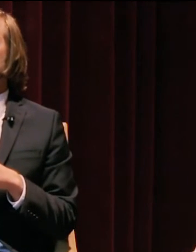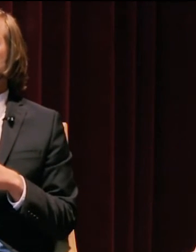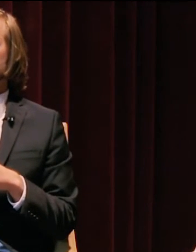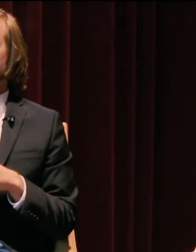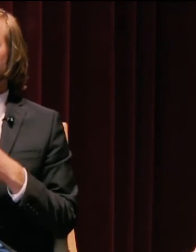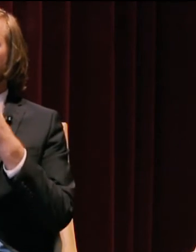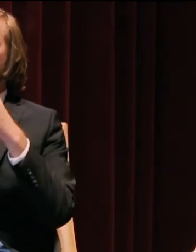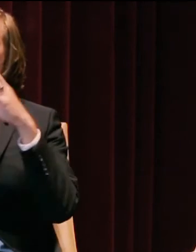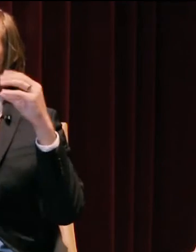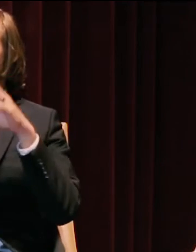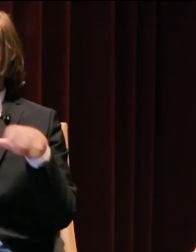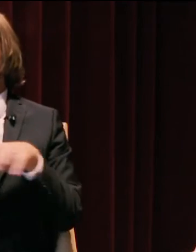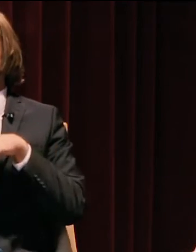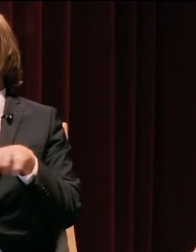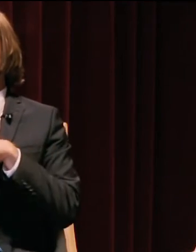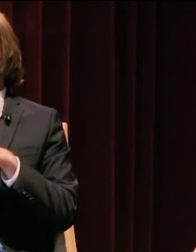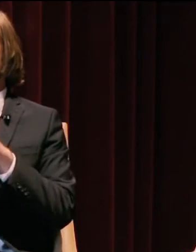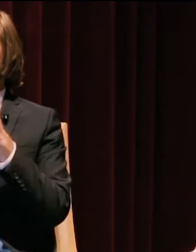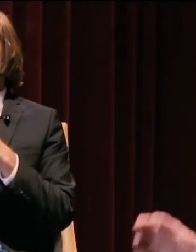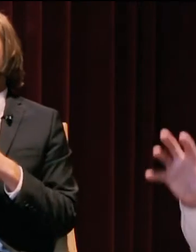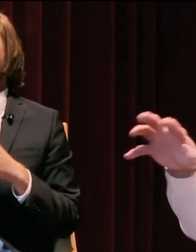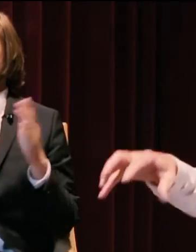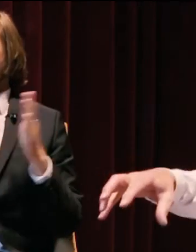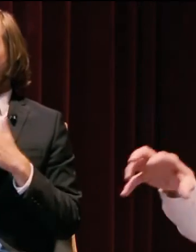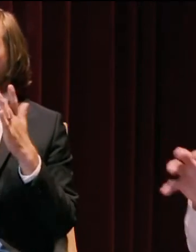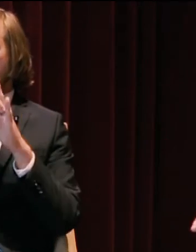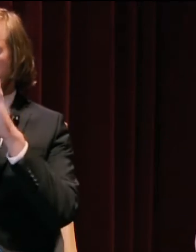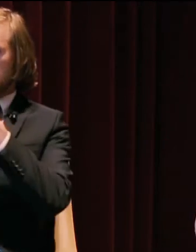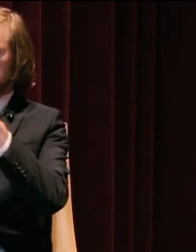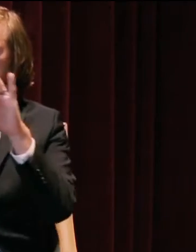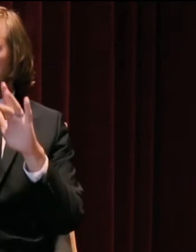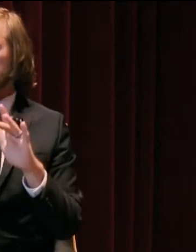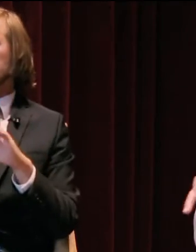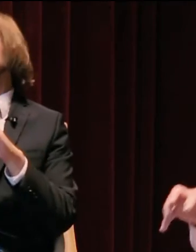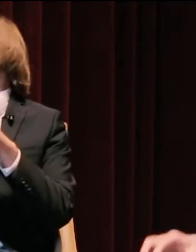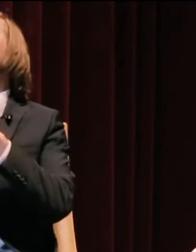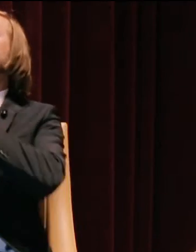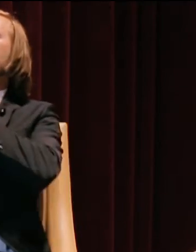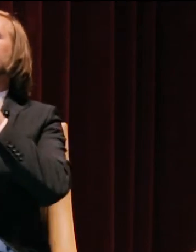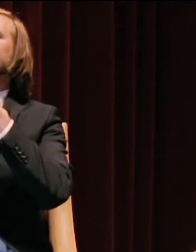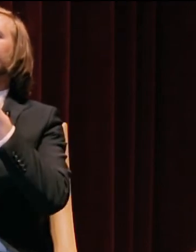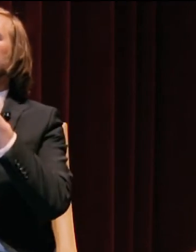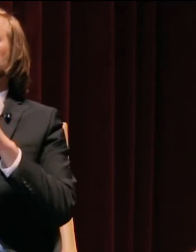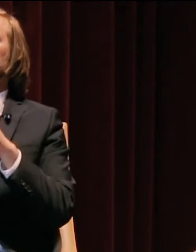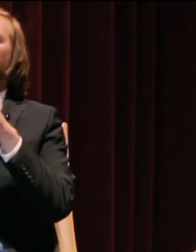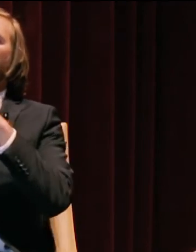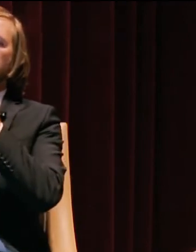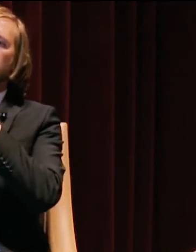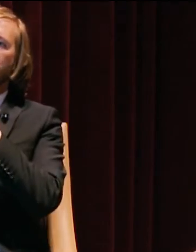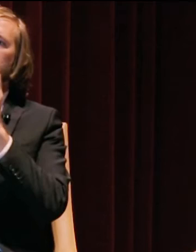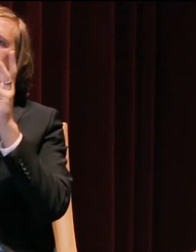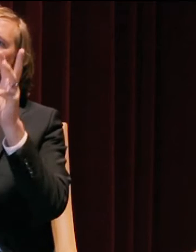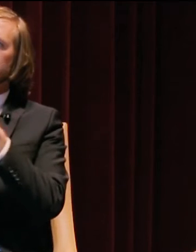leagues down in South Africa. So our plan is to reach out to these foreign sports leagues around the world.